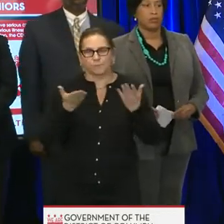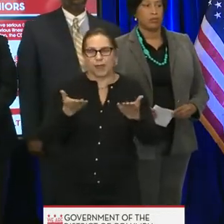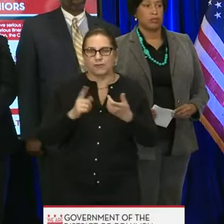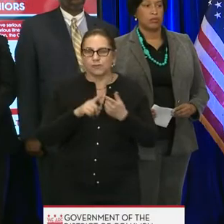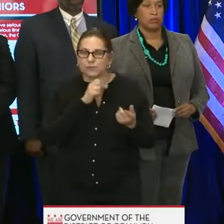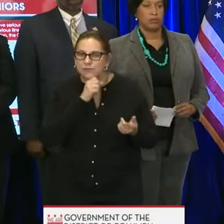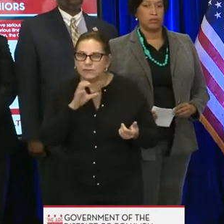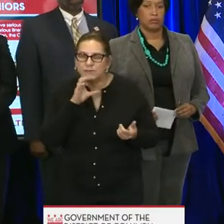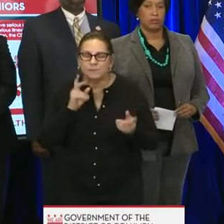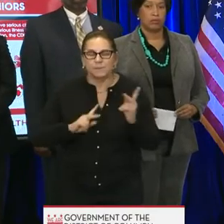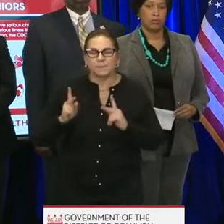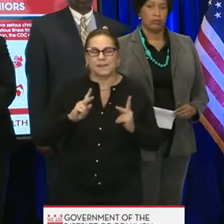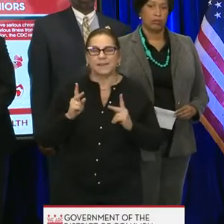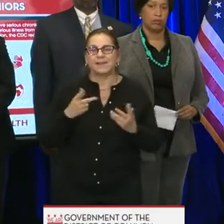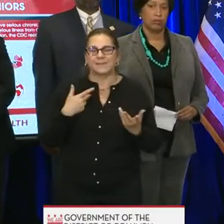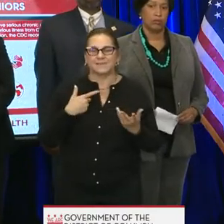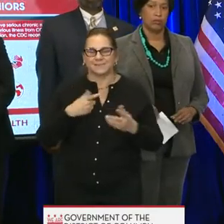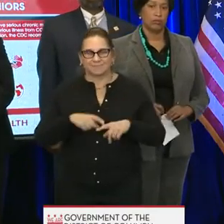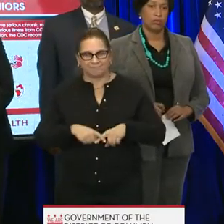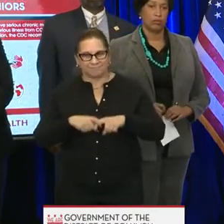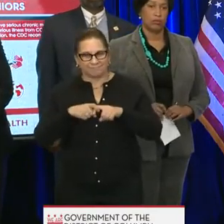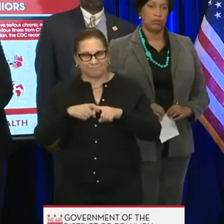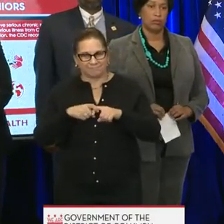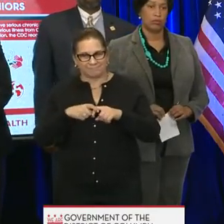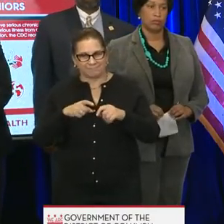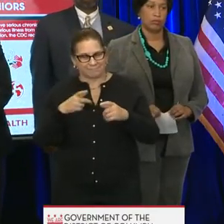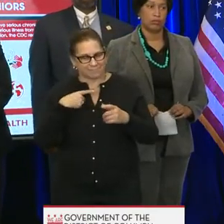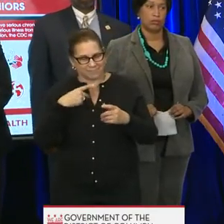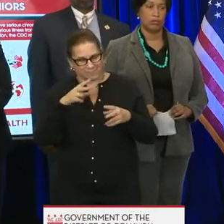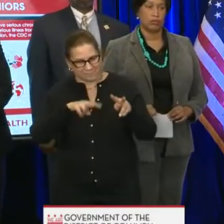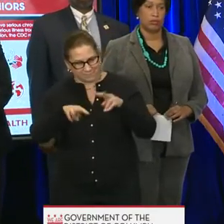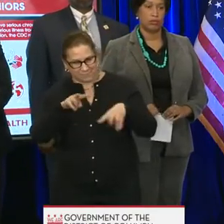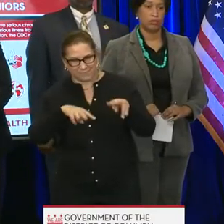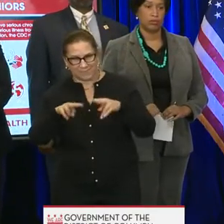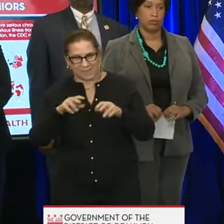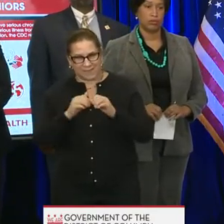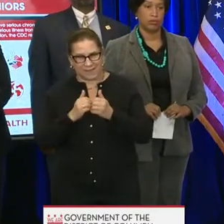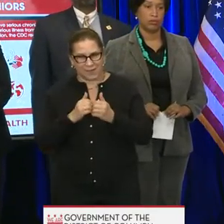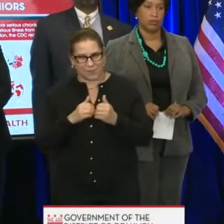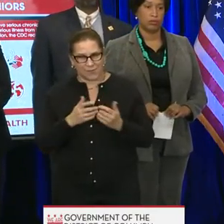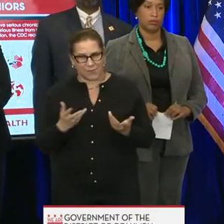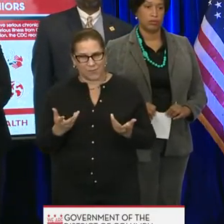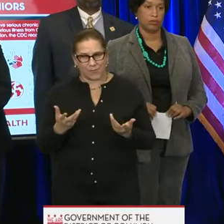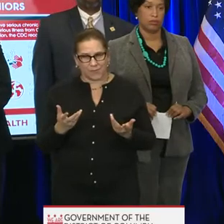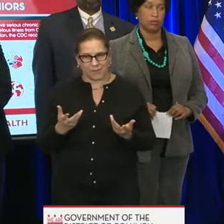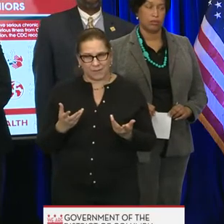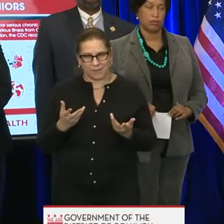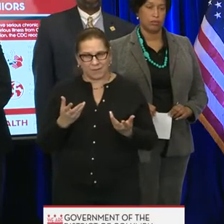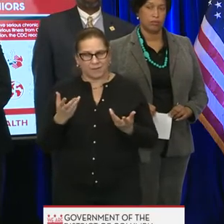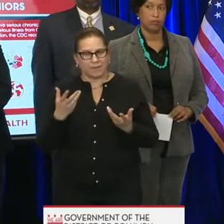recess their senior activities during this time without the compromise of feeding programs.